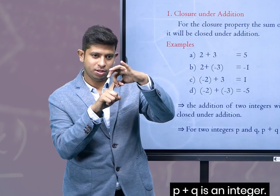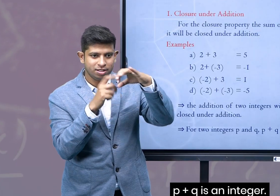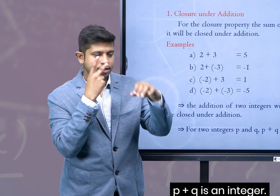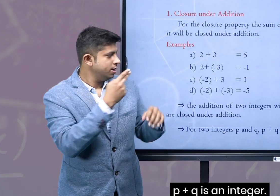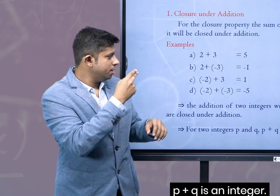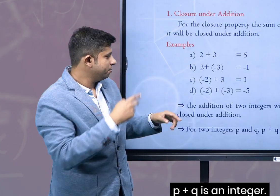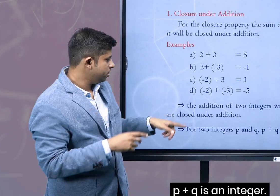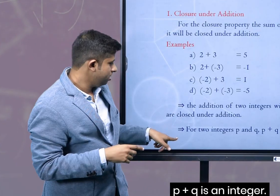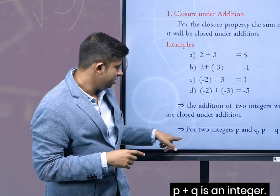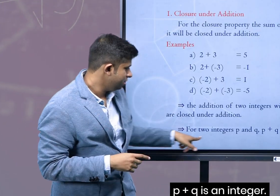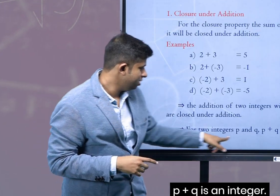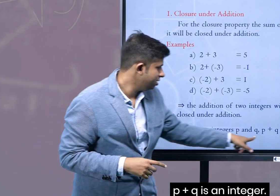integer.